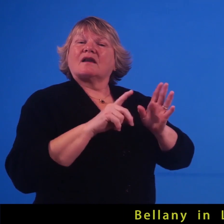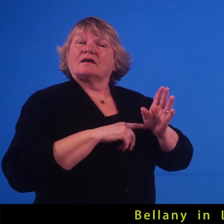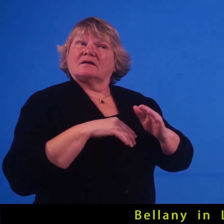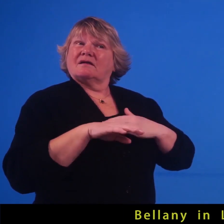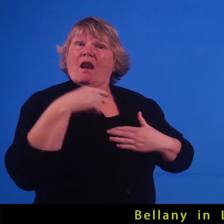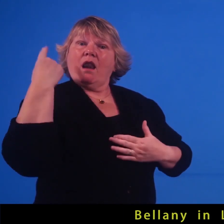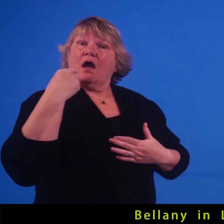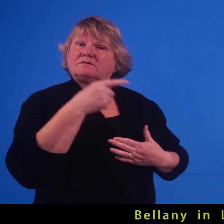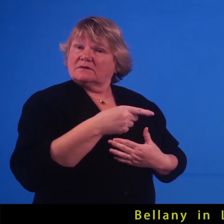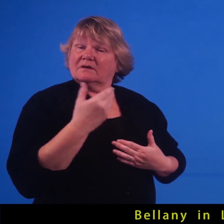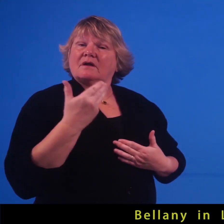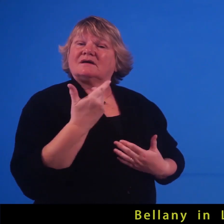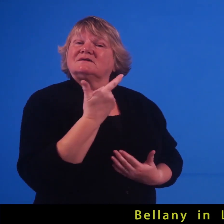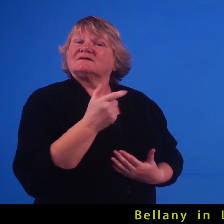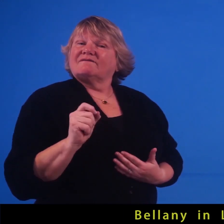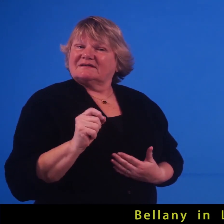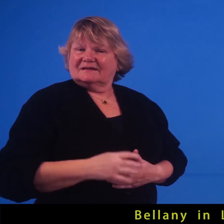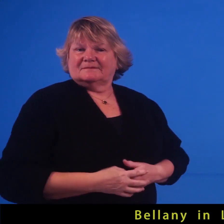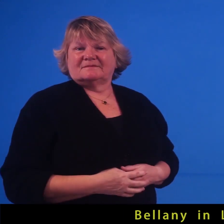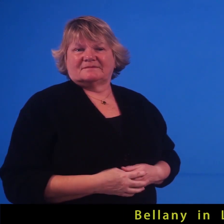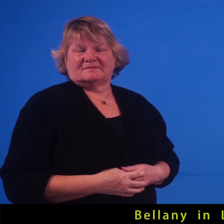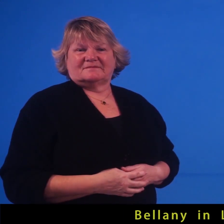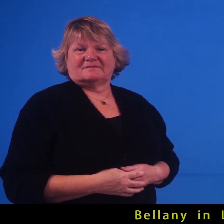Bellany in London, 1970.